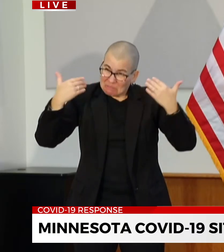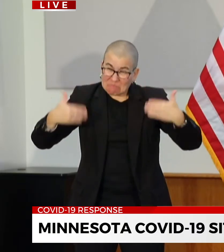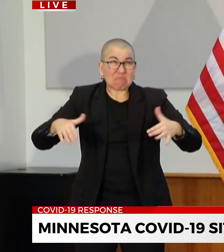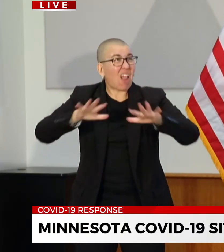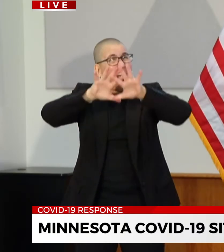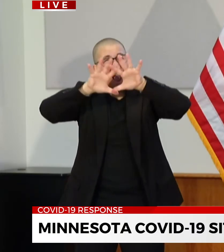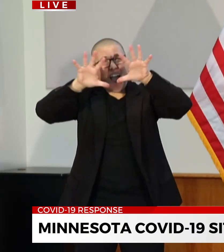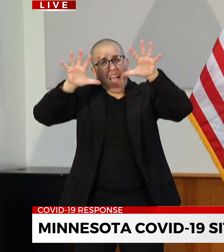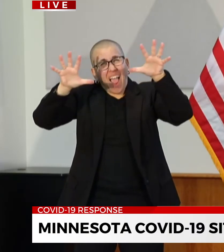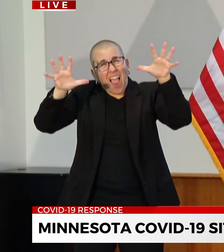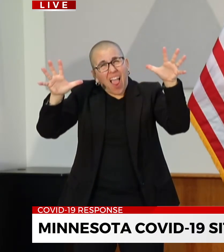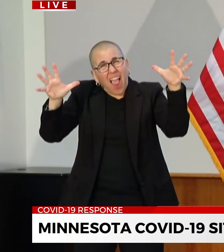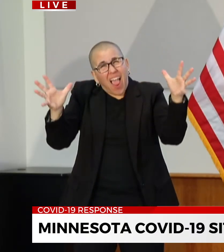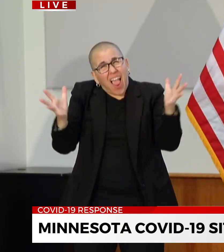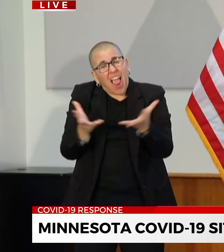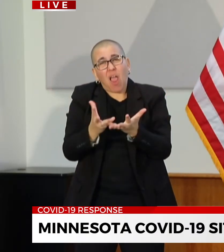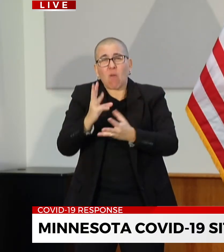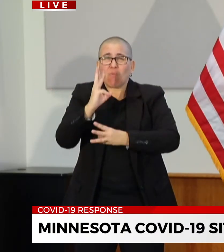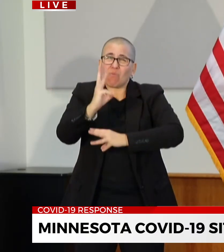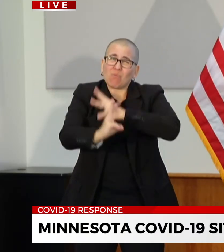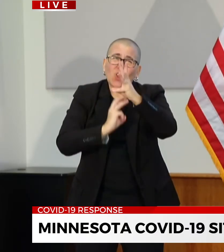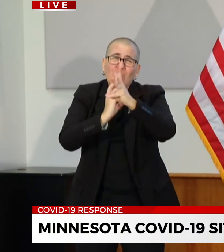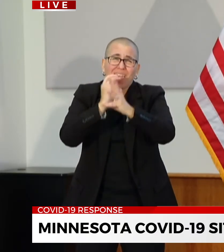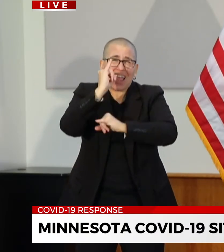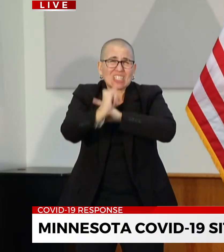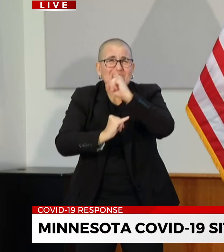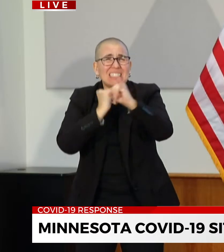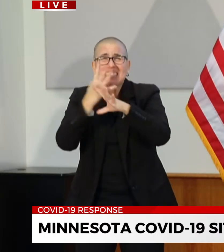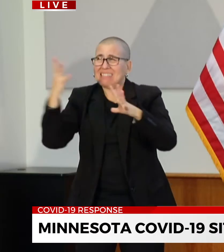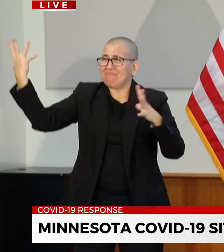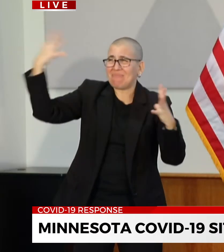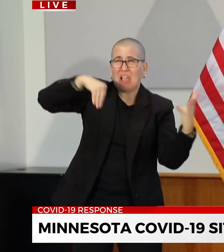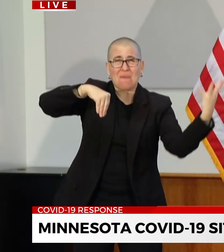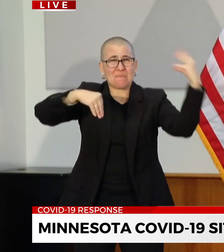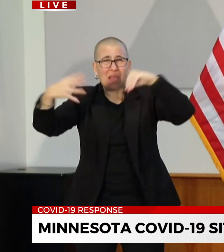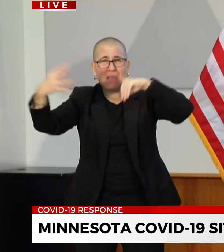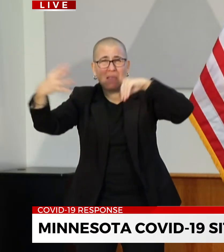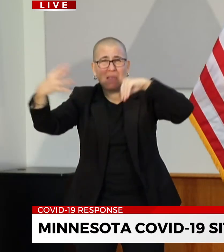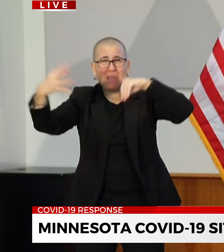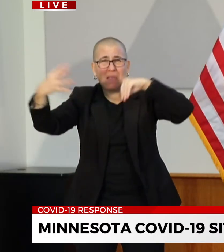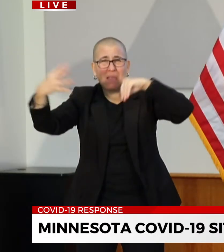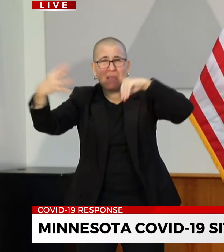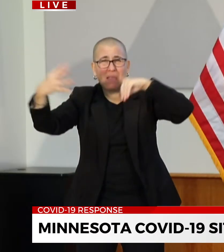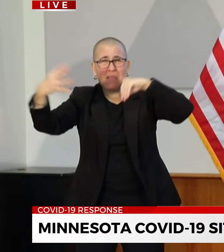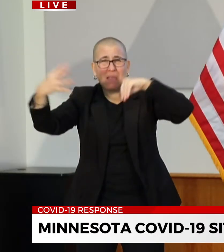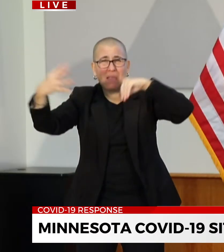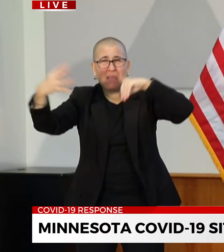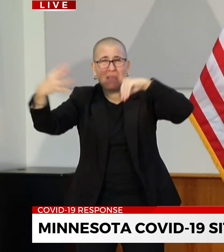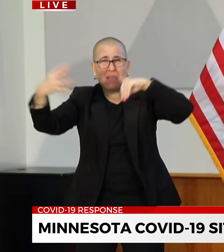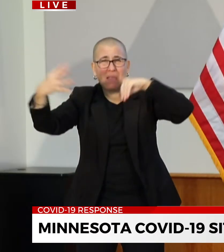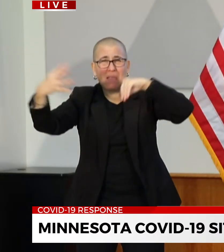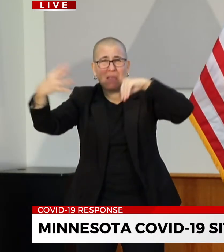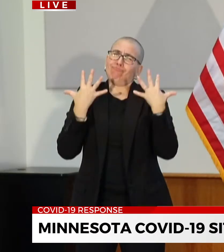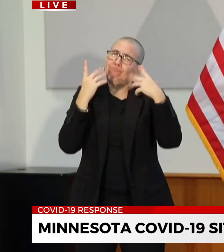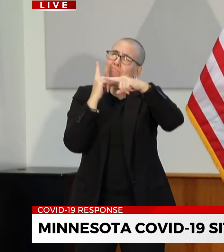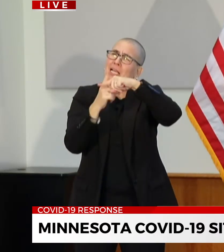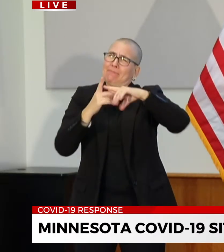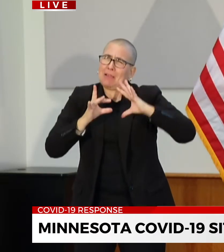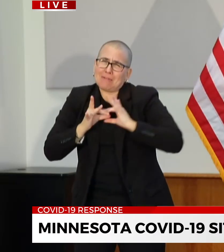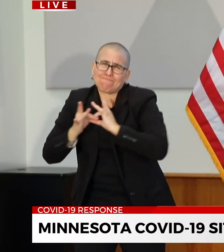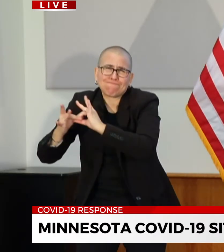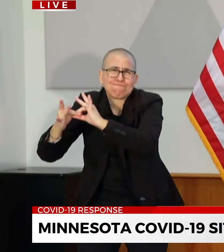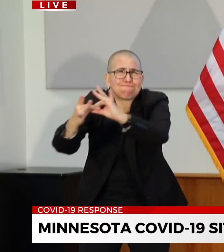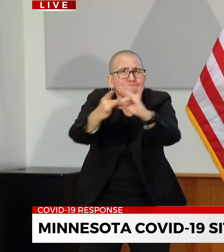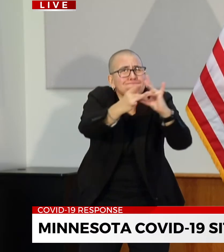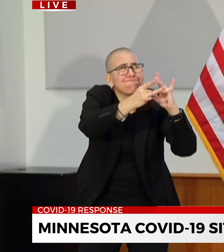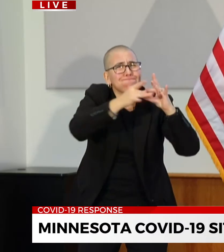collaboration among scientists is one of the really bright spots in this pandemic. But we are receiving and reporting